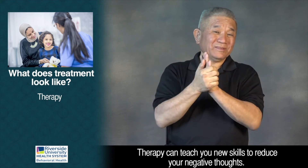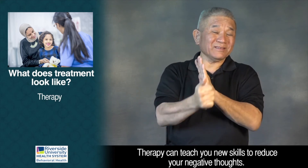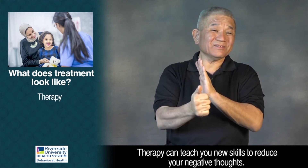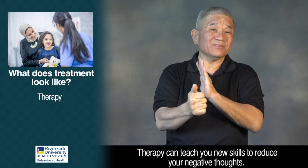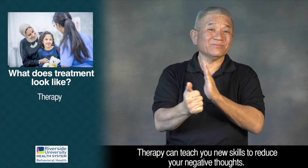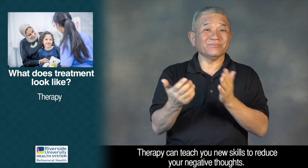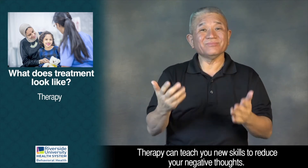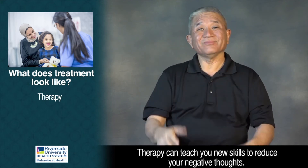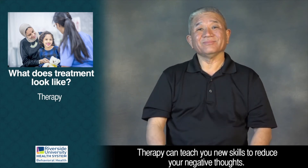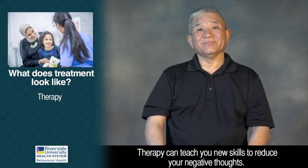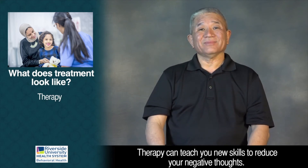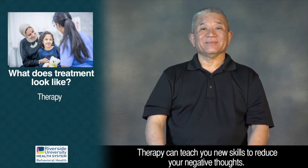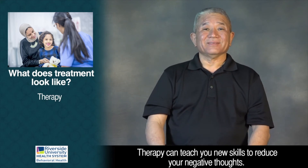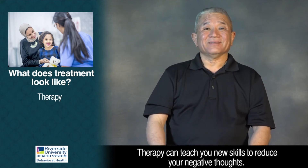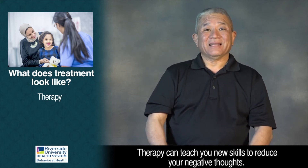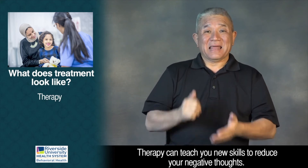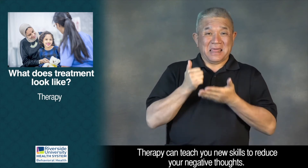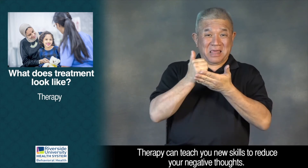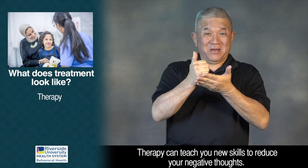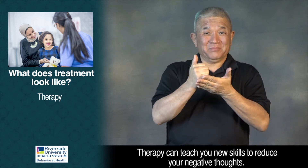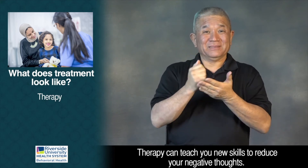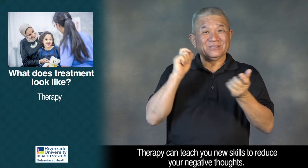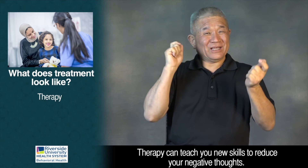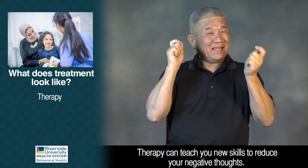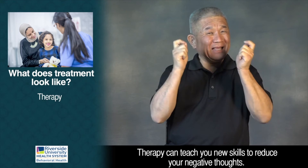Therapy can teach you new skills to reduce your negative thoughts.